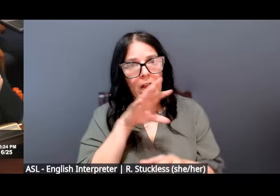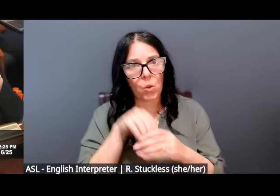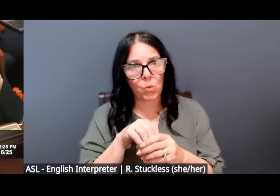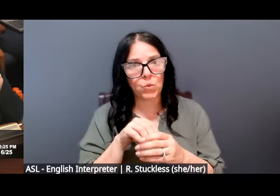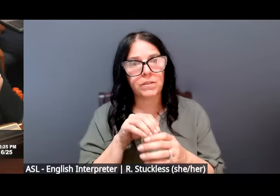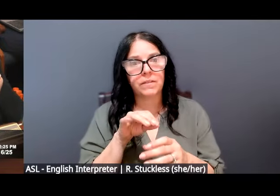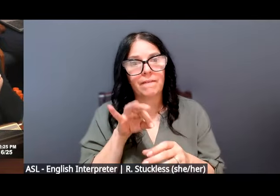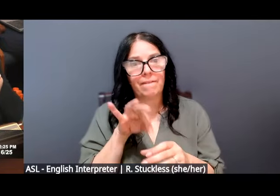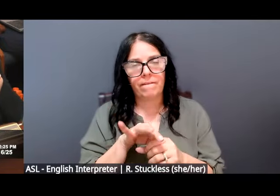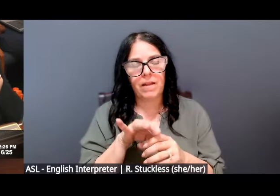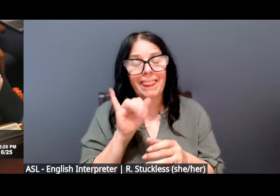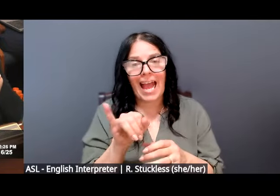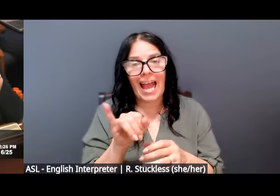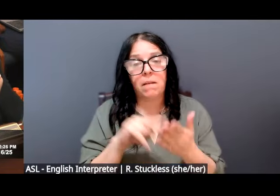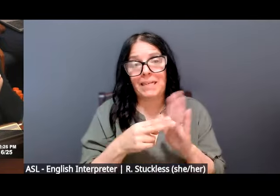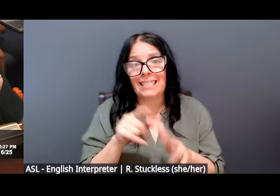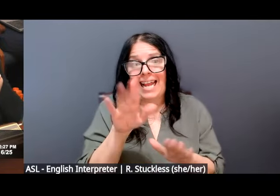that needs to be